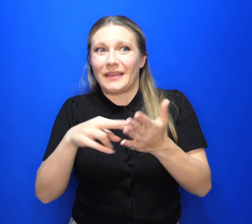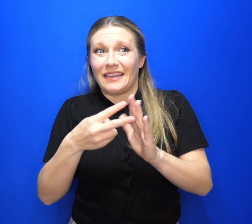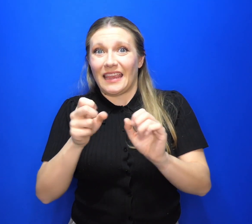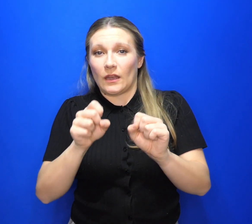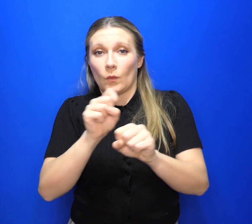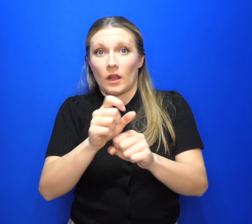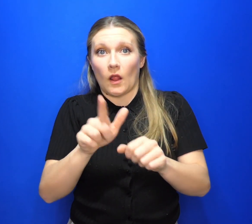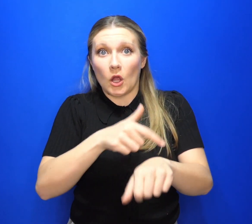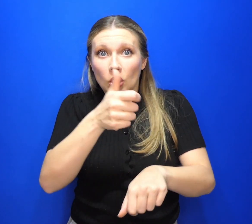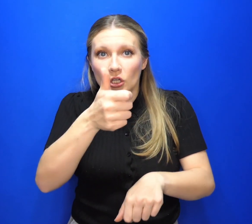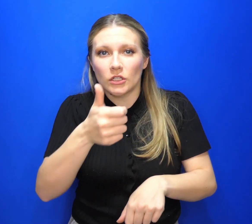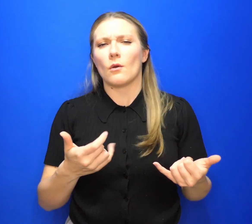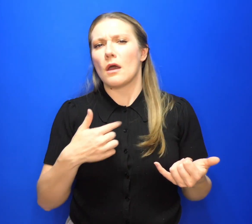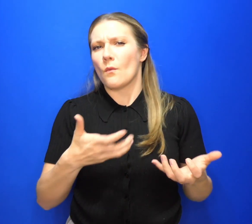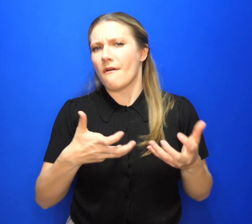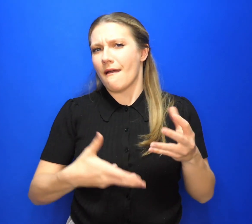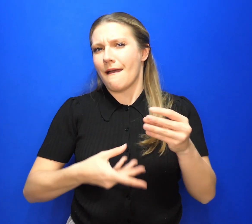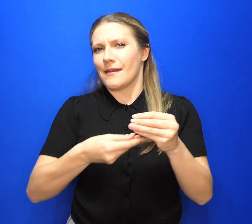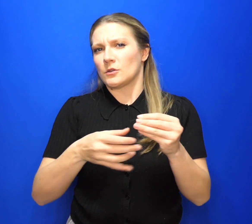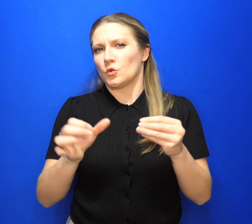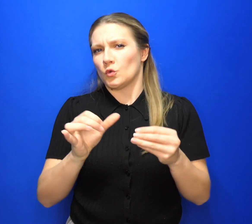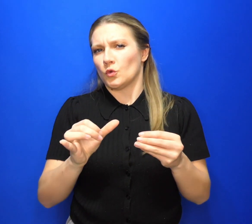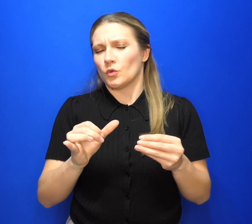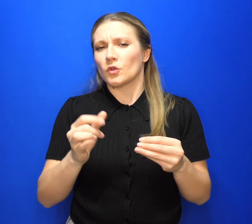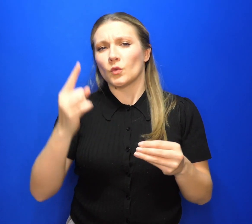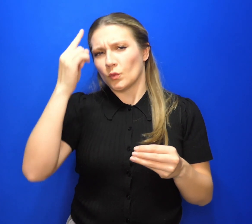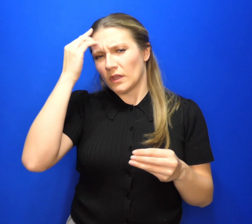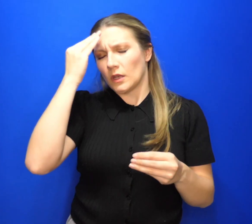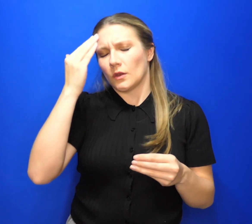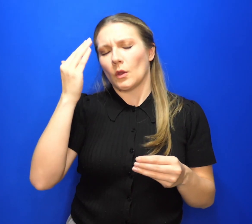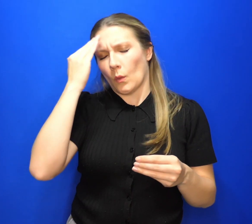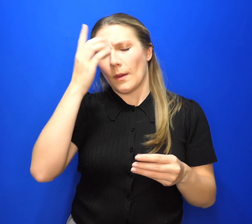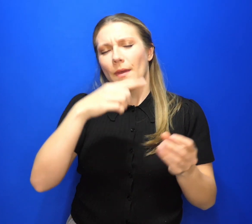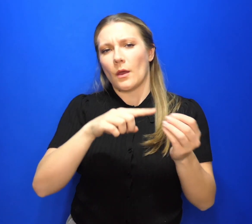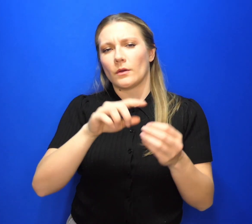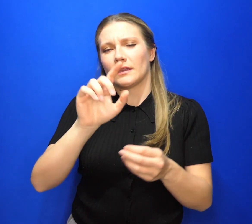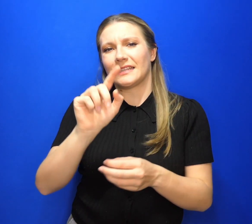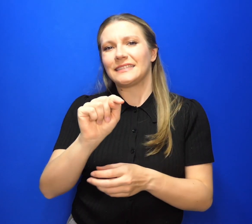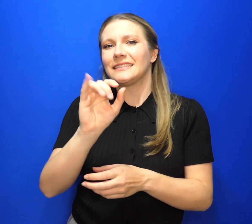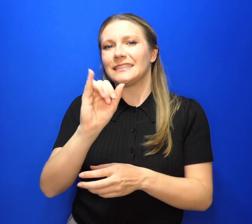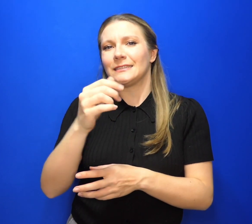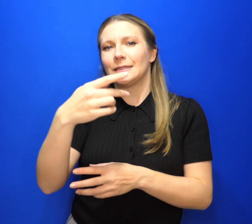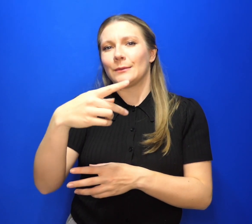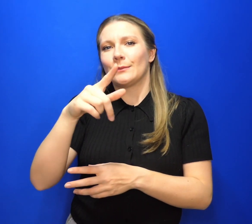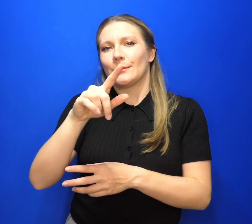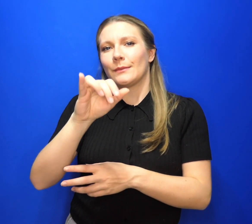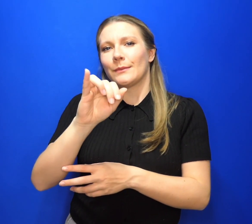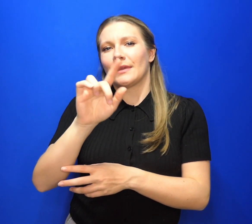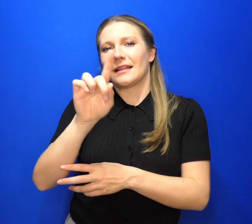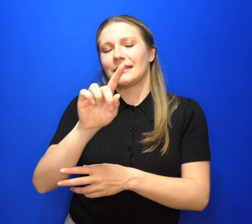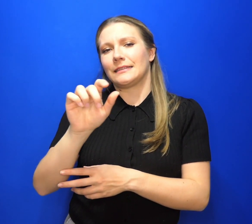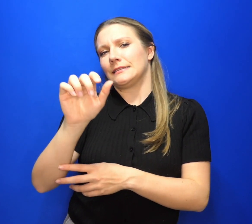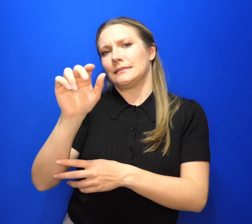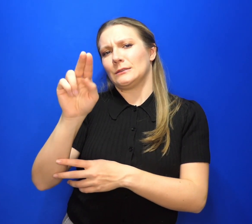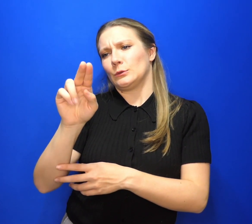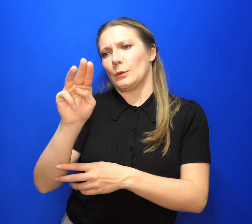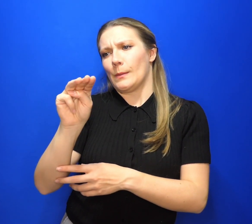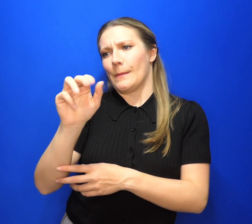like temizolol, for example, right? There's that drug trial Yes. about elongating people's honeymoons. What's the real benefit of